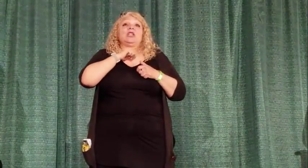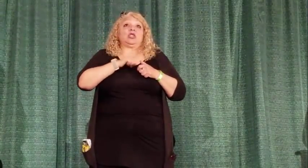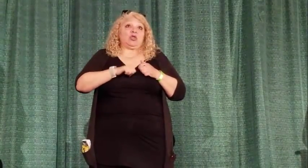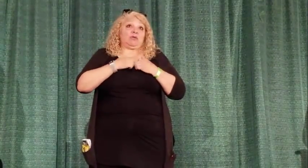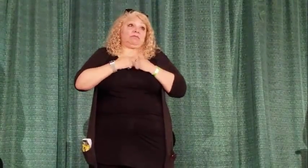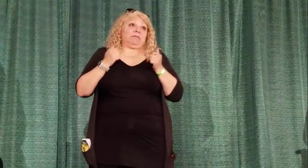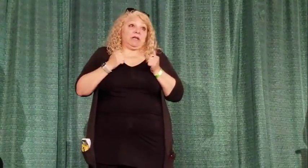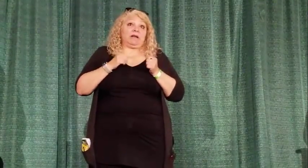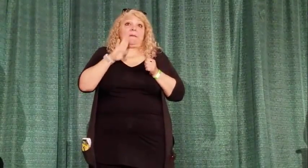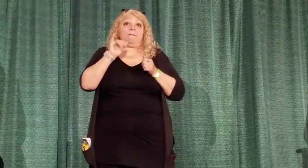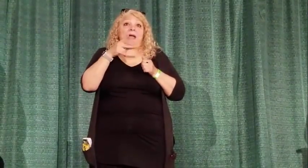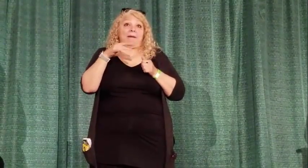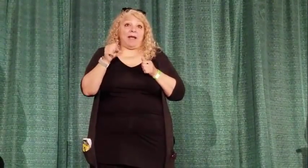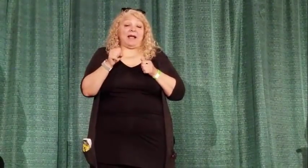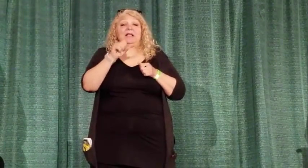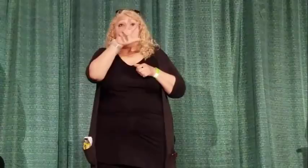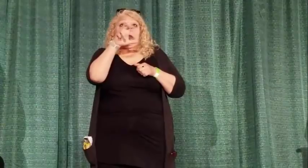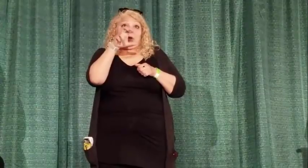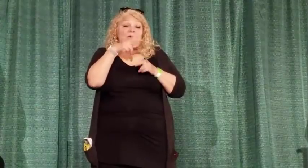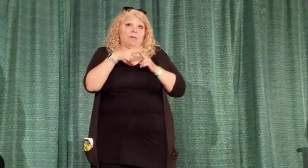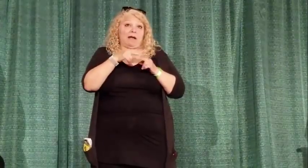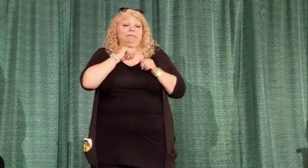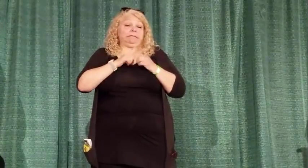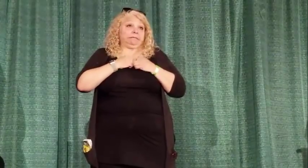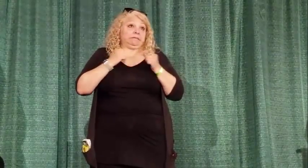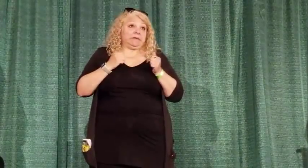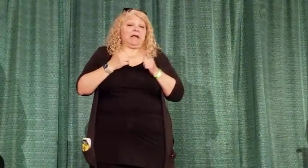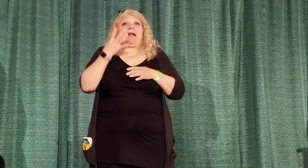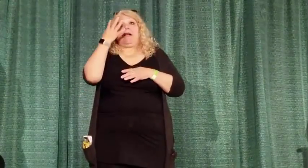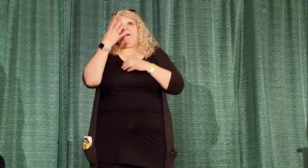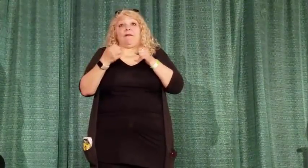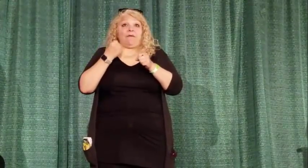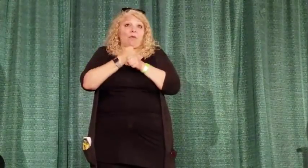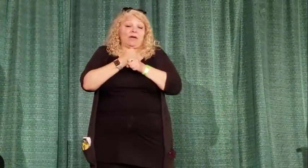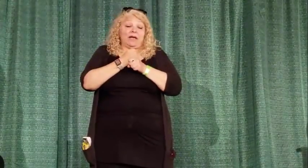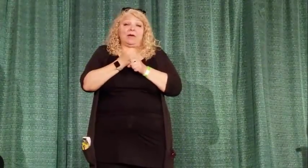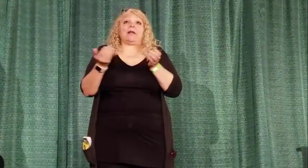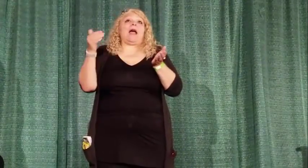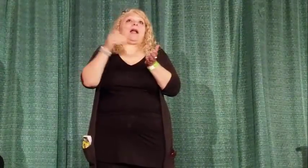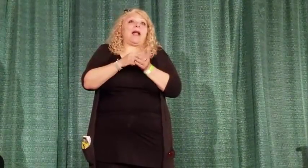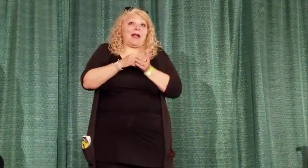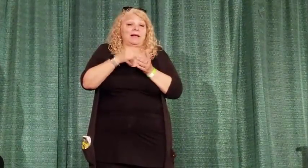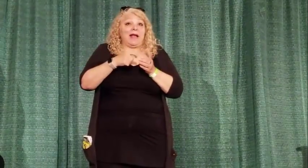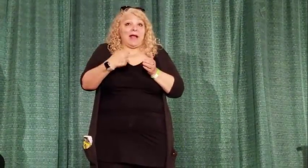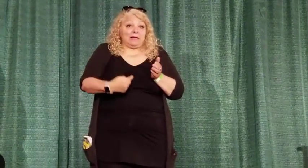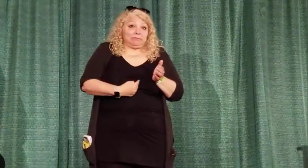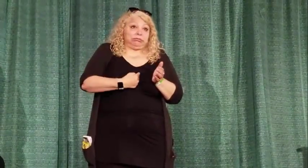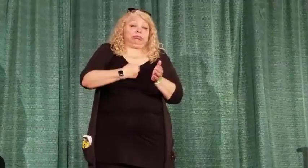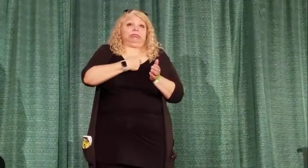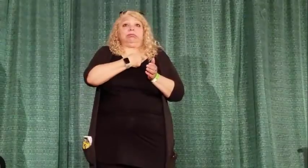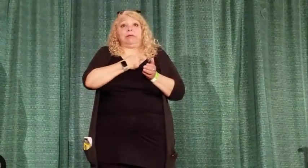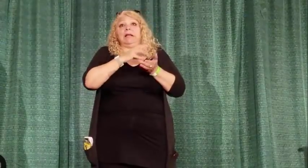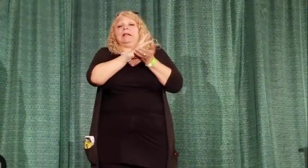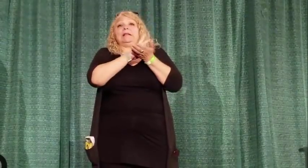first. At over 300 pounds, he had bypass surgery. 4 years, he reclogged up again, had angioplasty. 6 weeks after